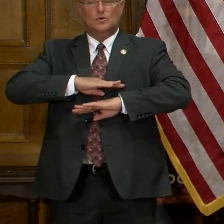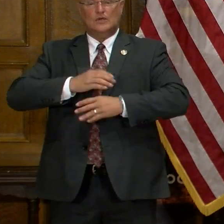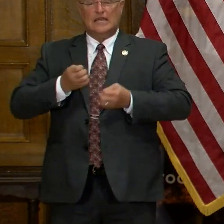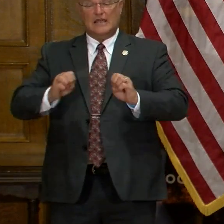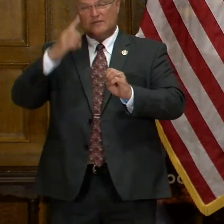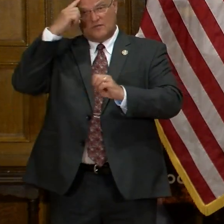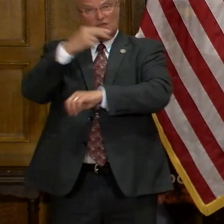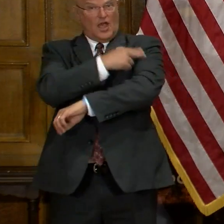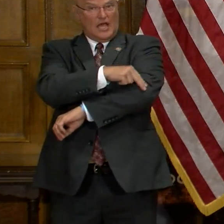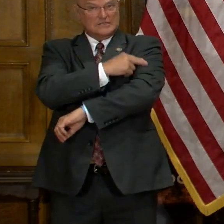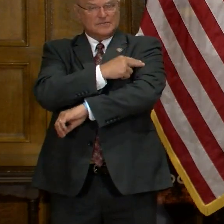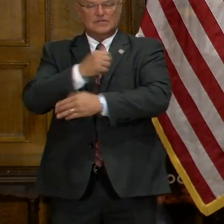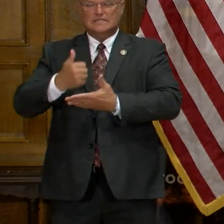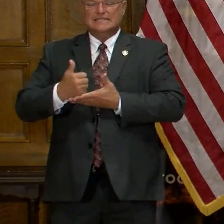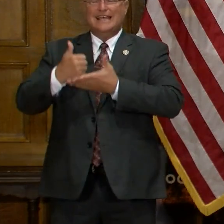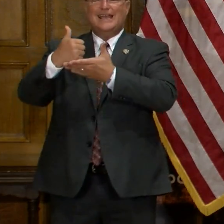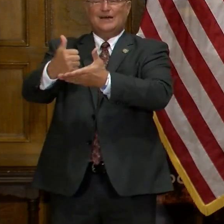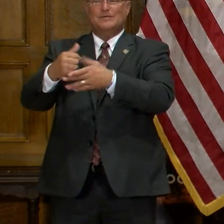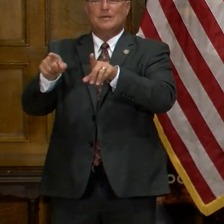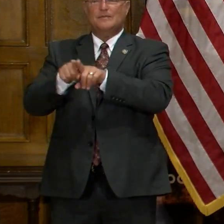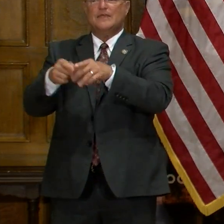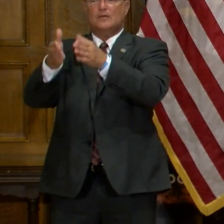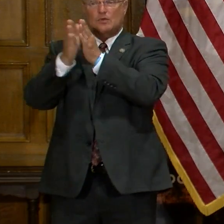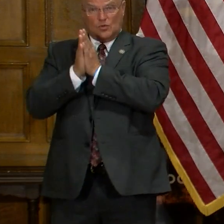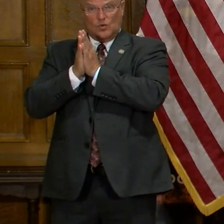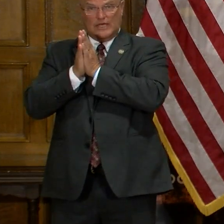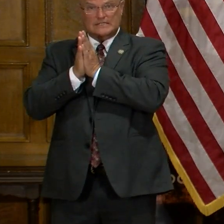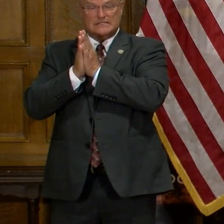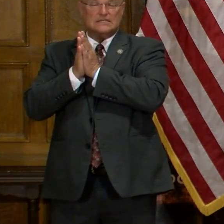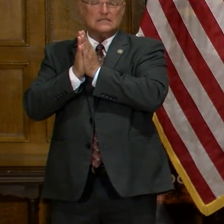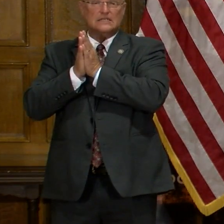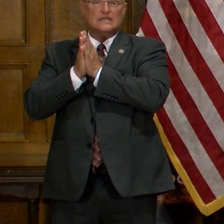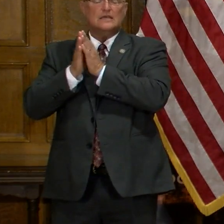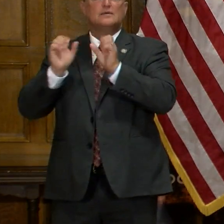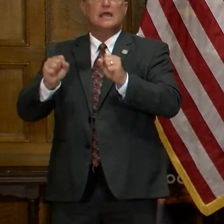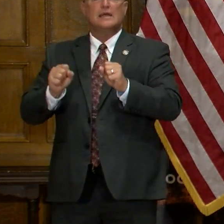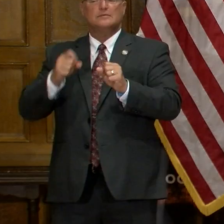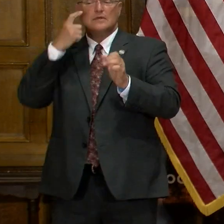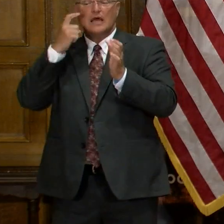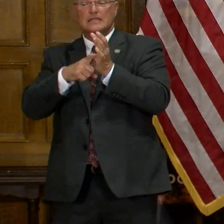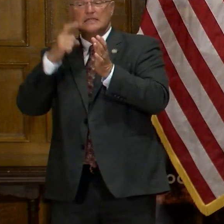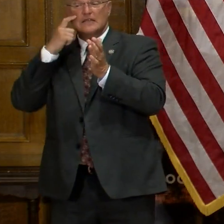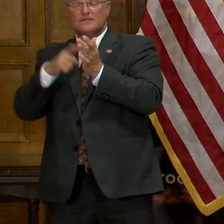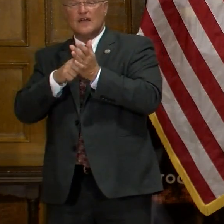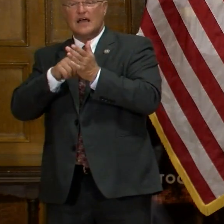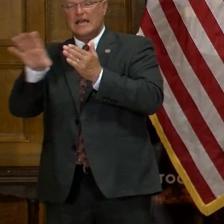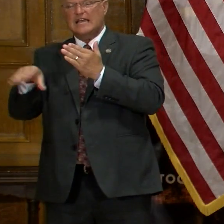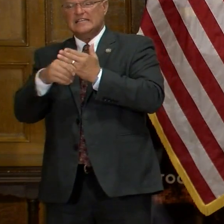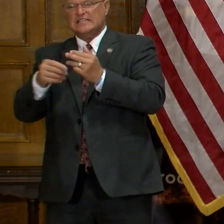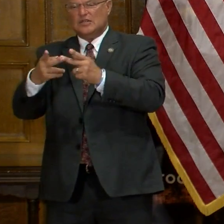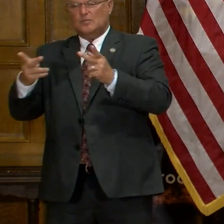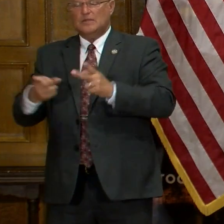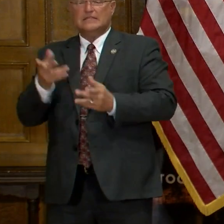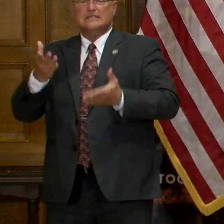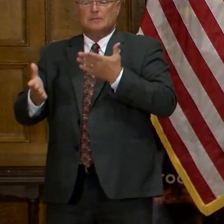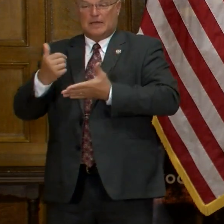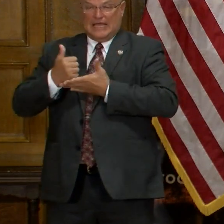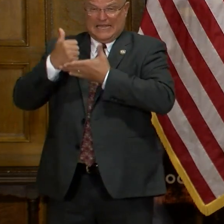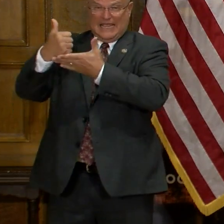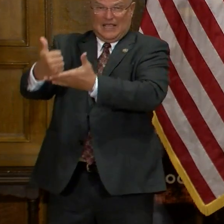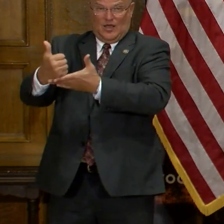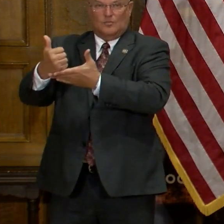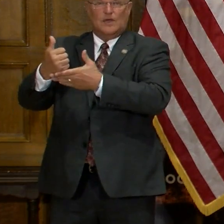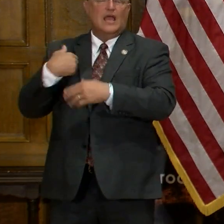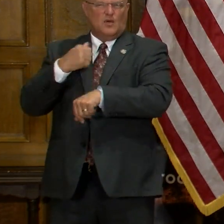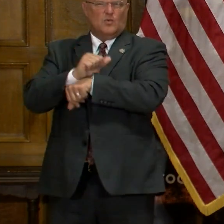the hospital to help them as they requested to be able to identify additional resources that might help, and